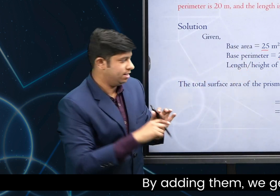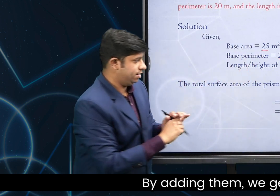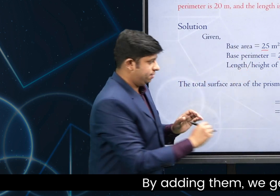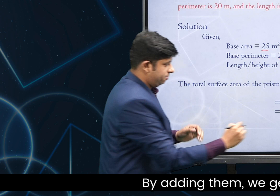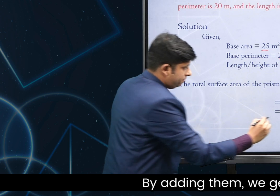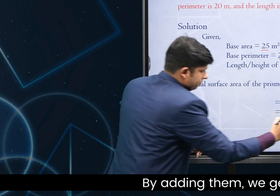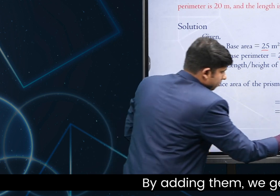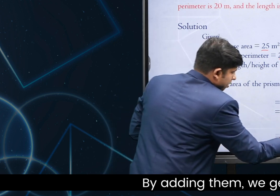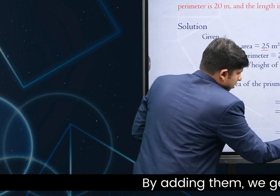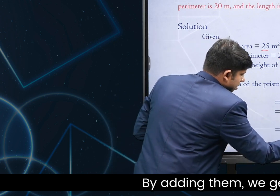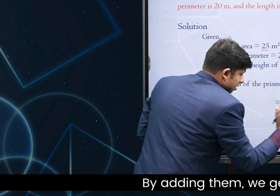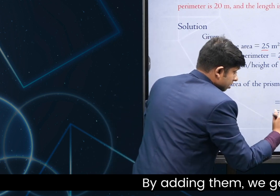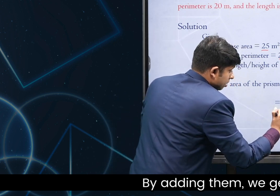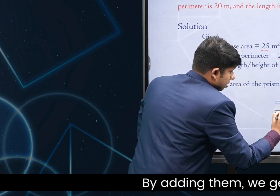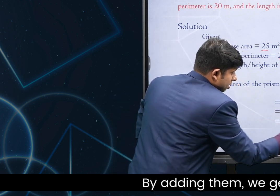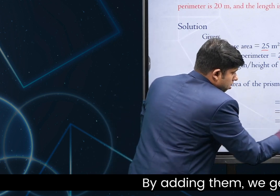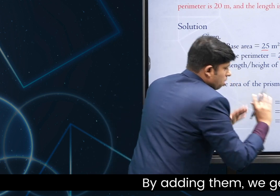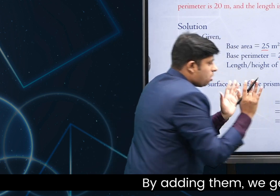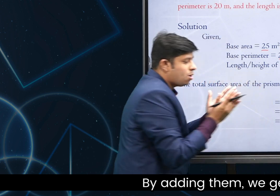By adding them we get 250 meters square.